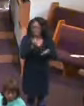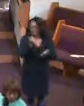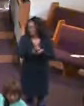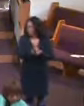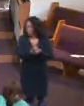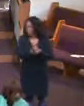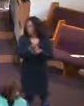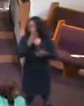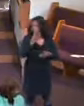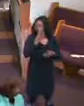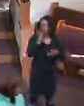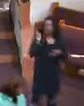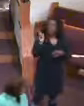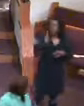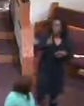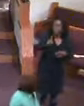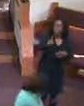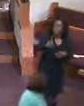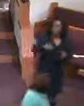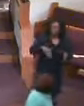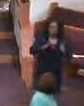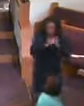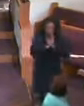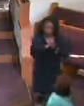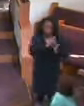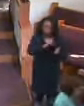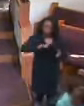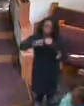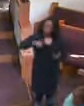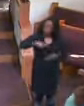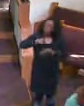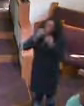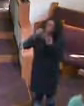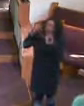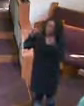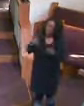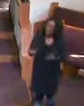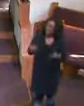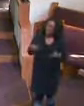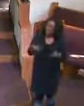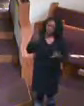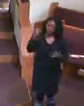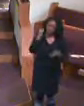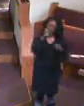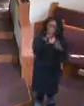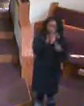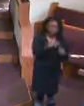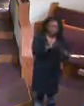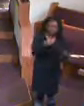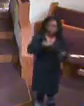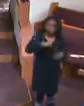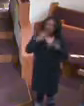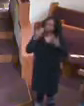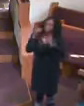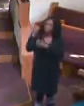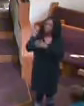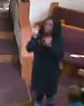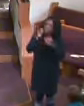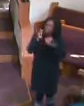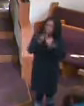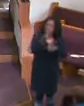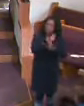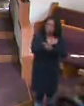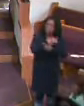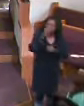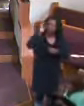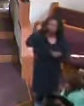As our mothers come, now let us look to the Lord. Lord, we thank you now for your blessings. We thank you for your mercy, your love, and your